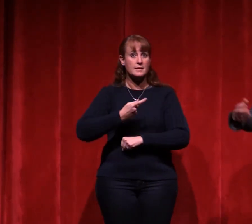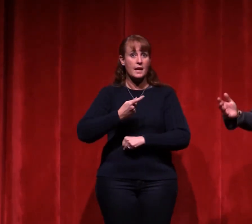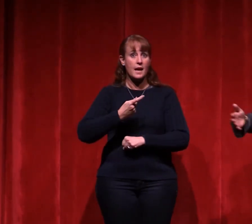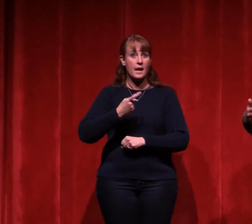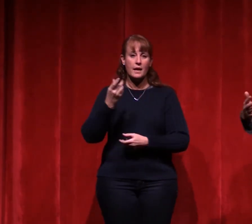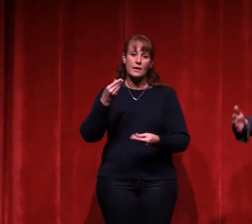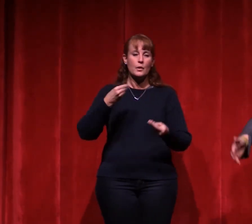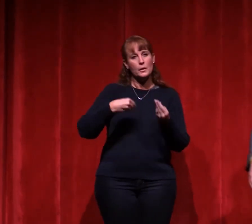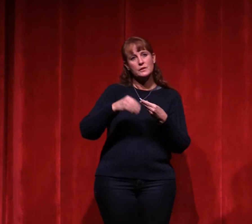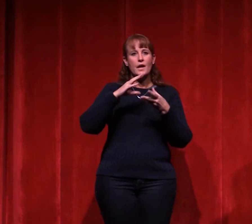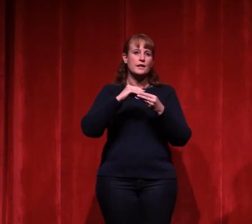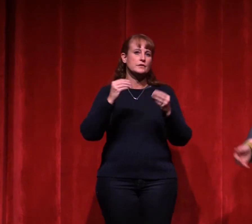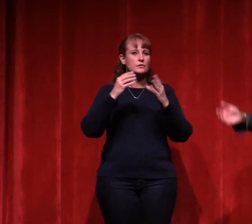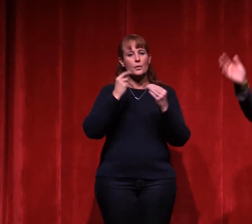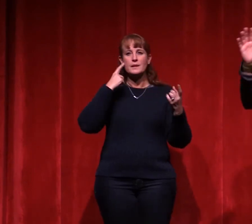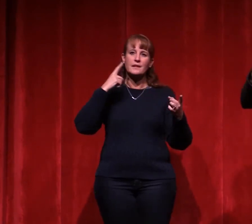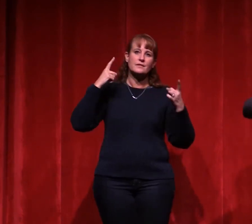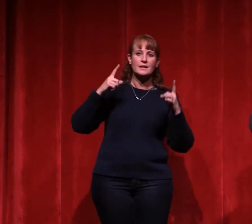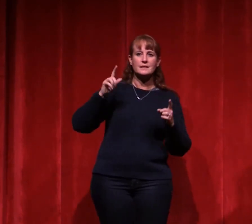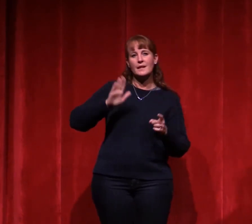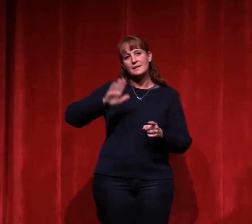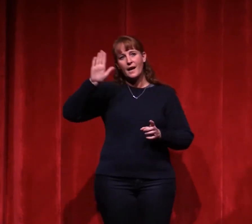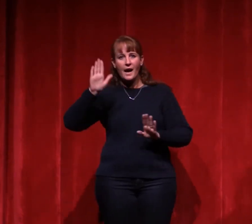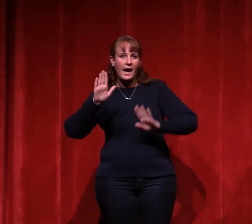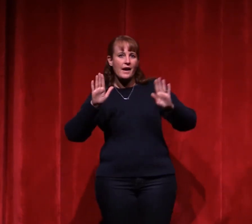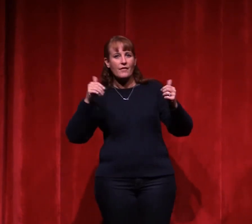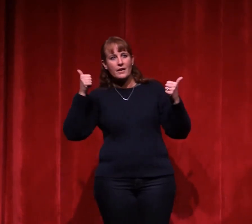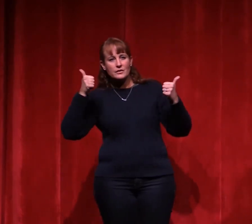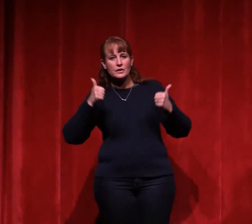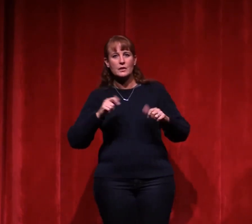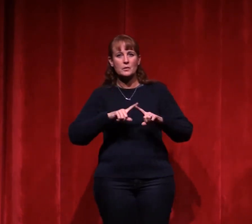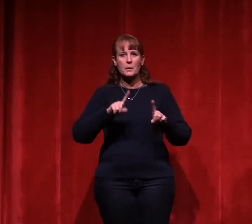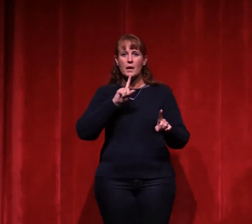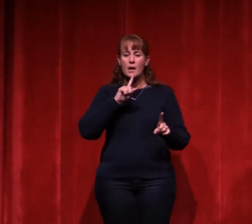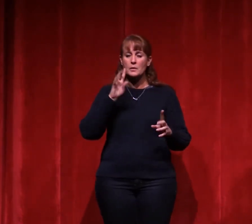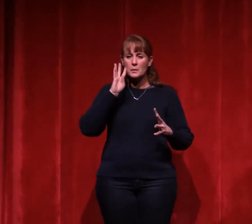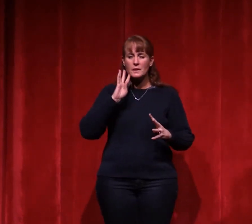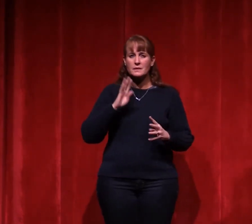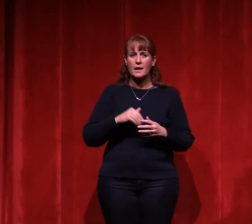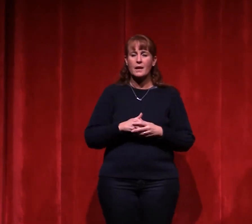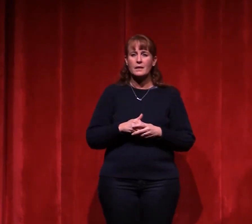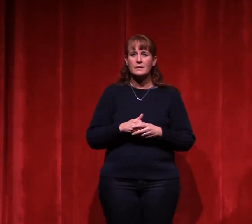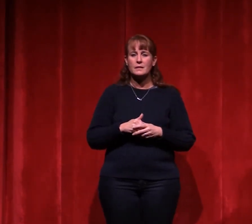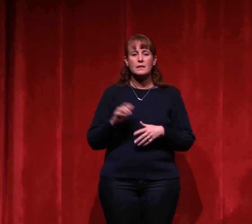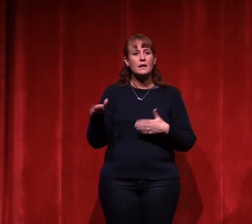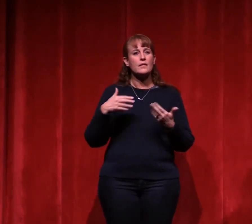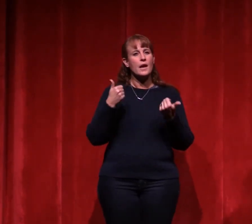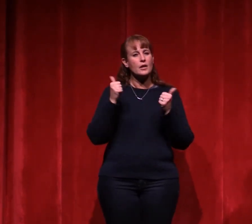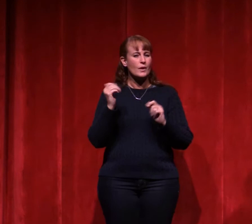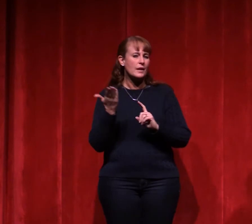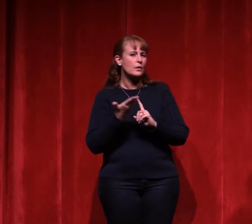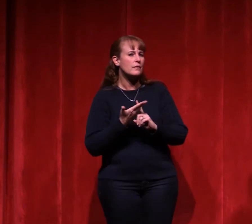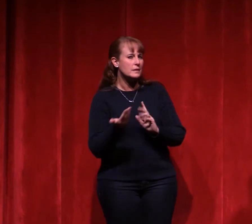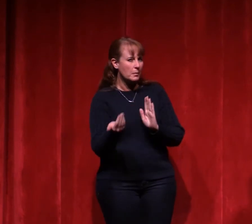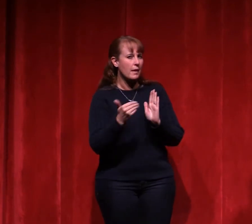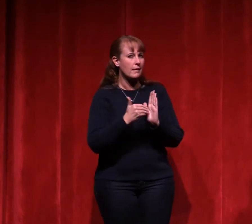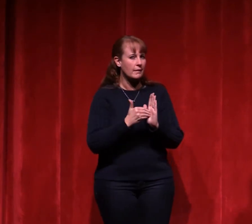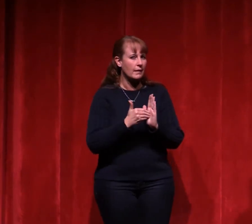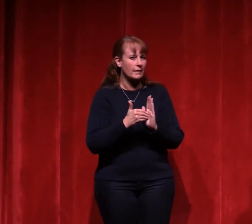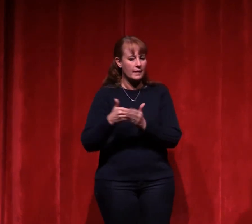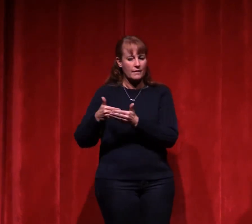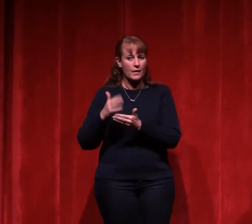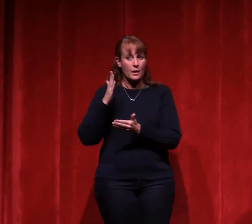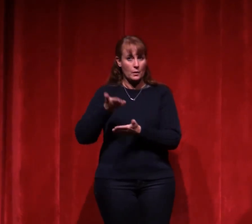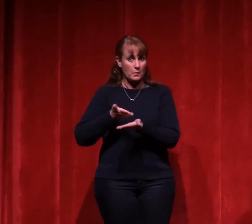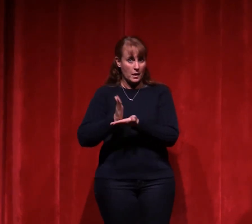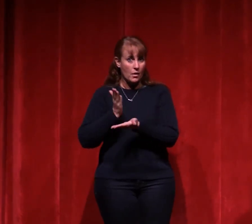We swapped stories of success. There were high fives and cheers, but I was pretty sad. They all tried to convince me again that the fawn would